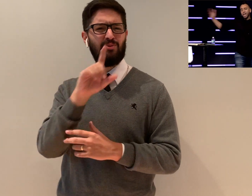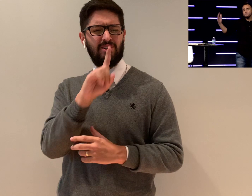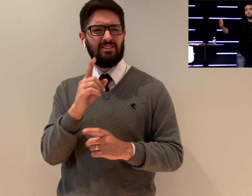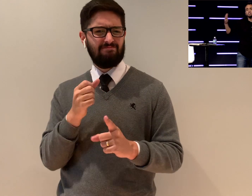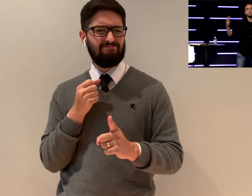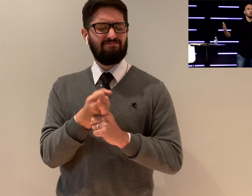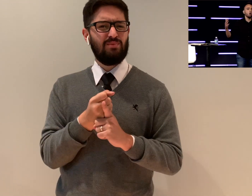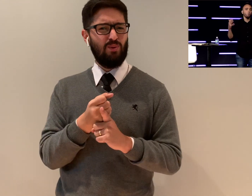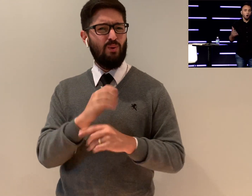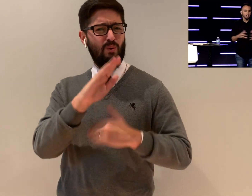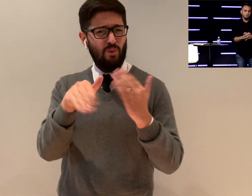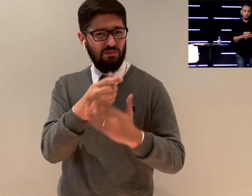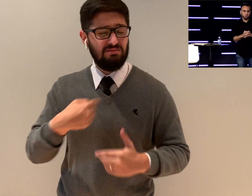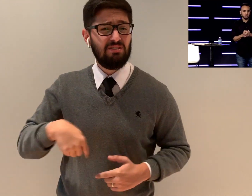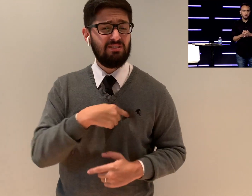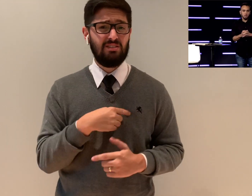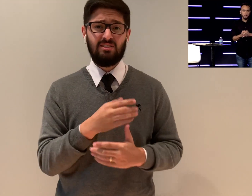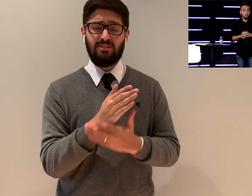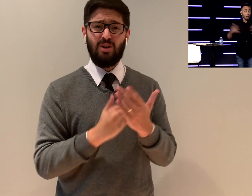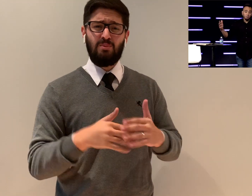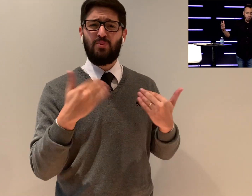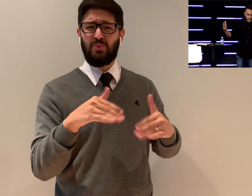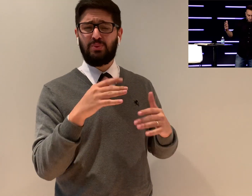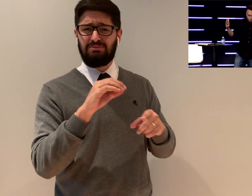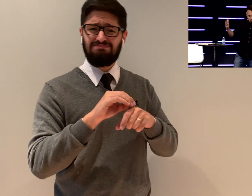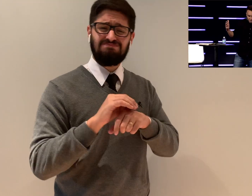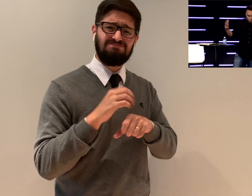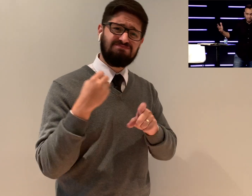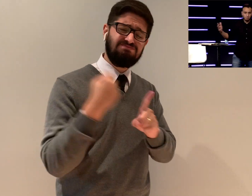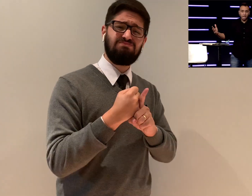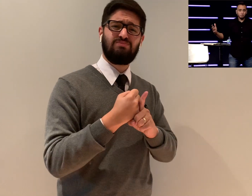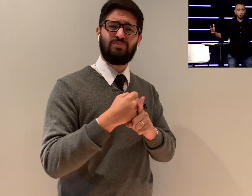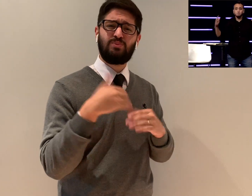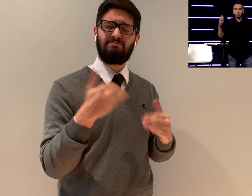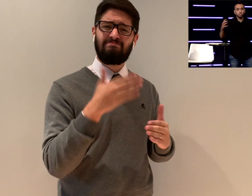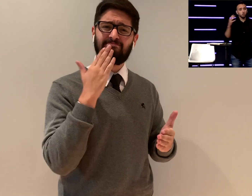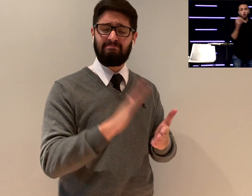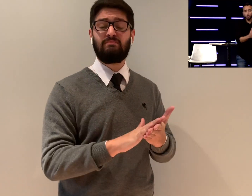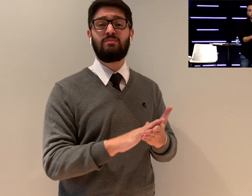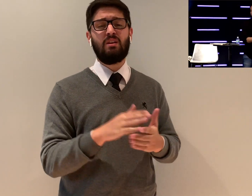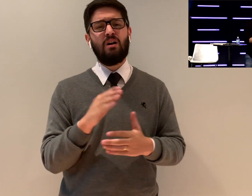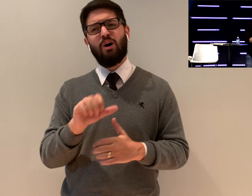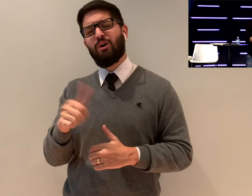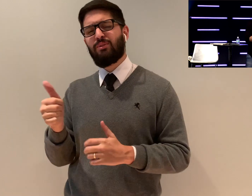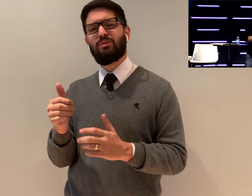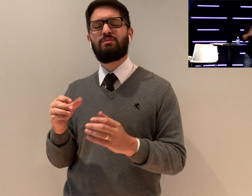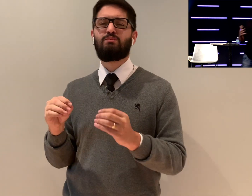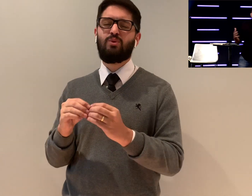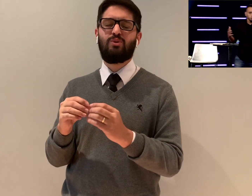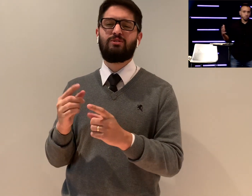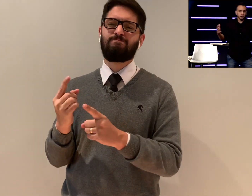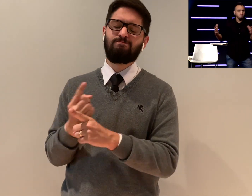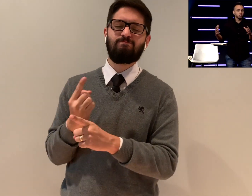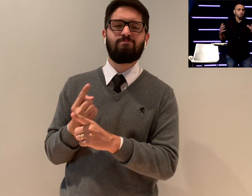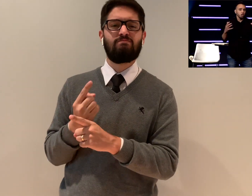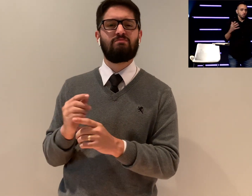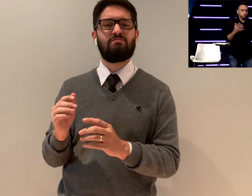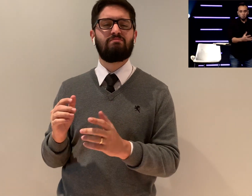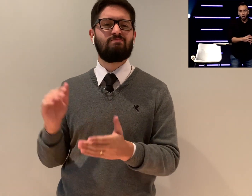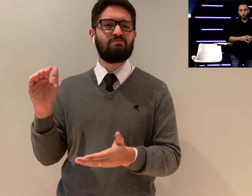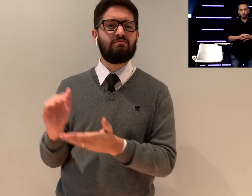affected every single one of us. Some have been affected by it by a much larger scale, and others in a